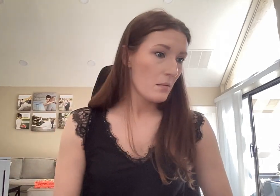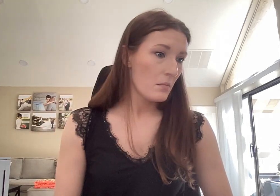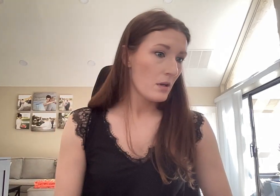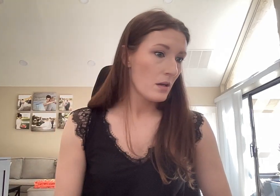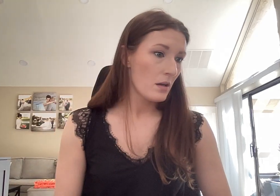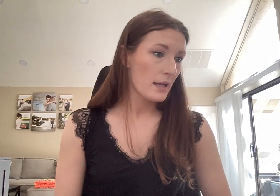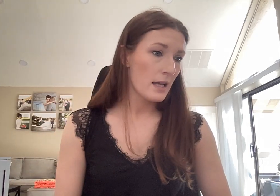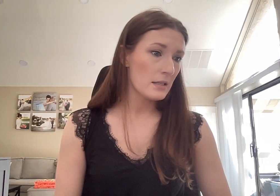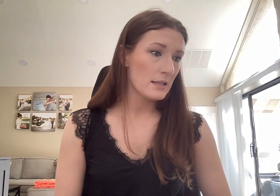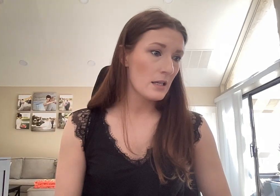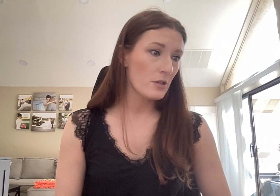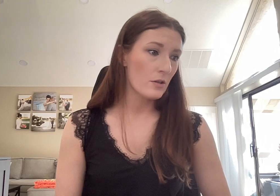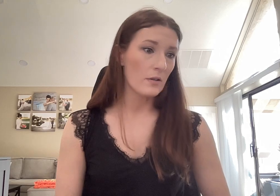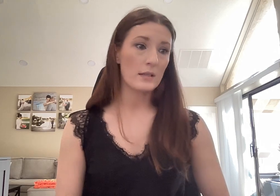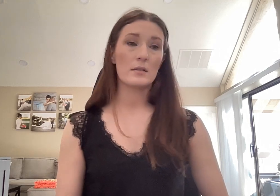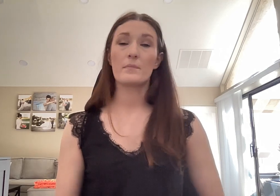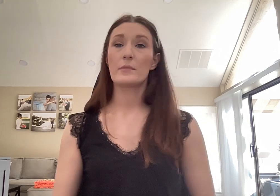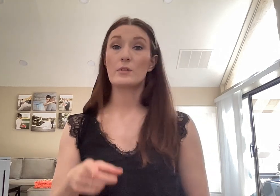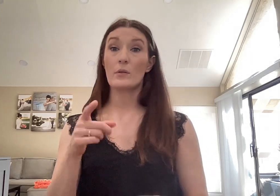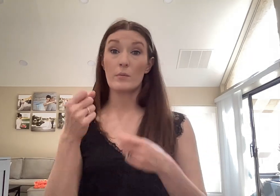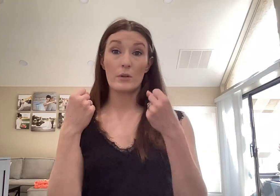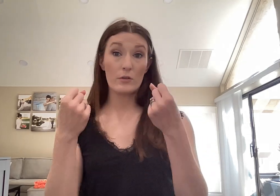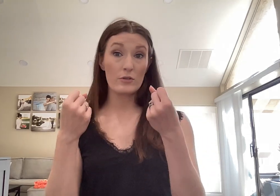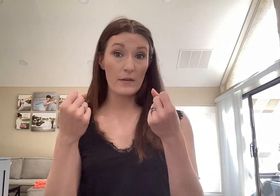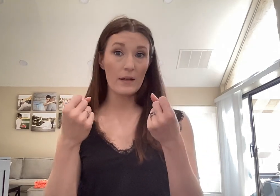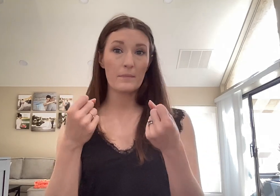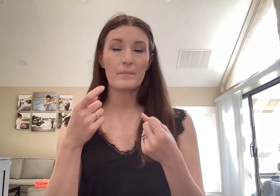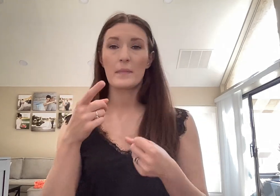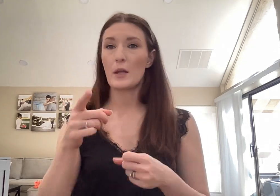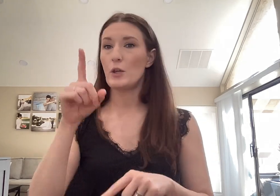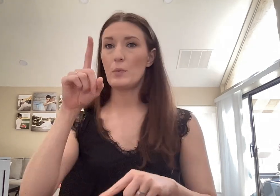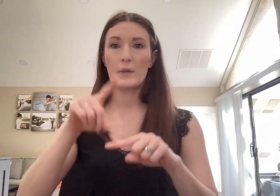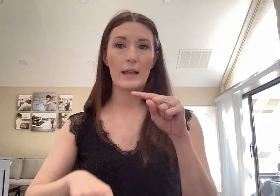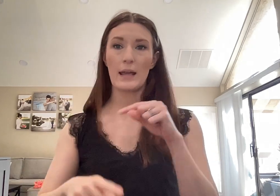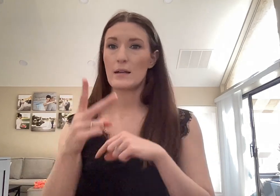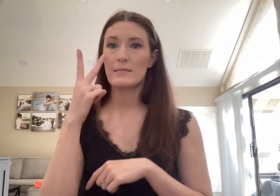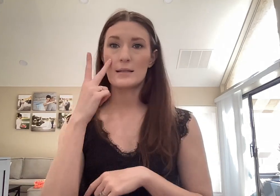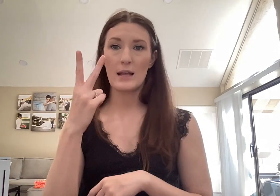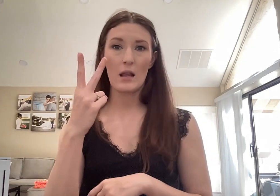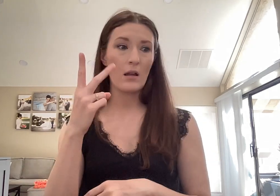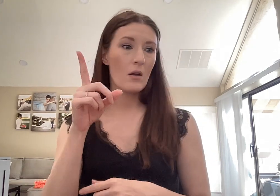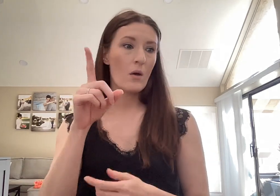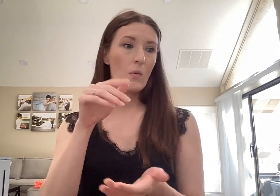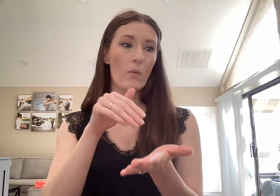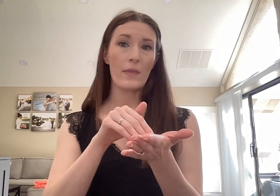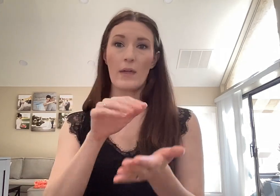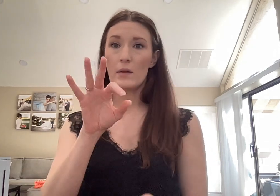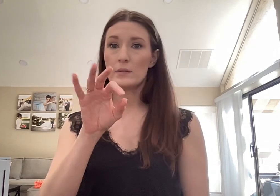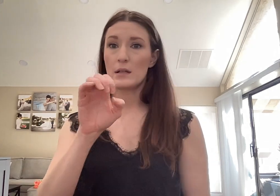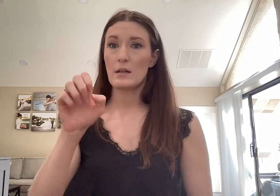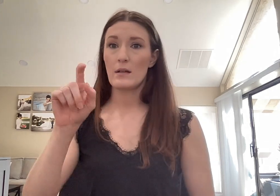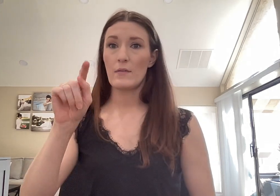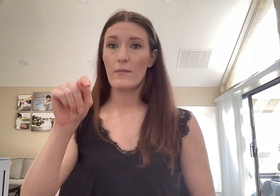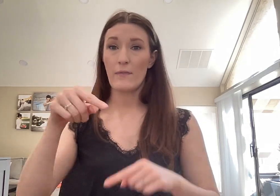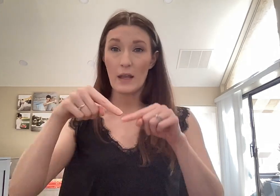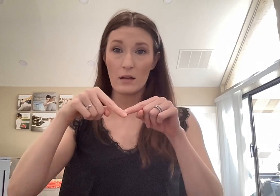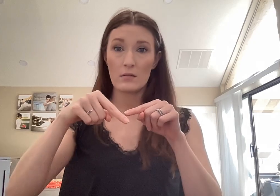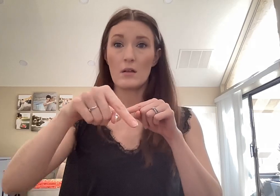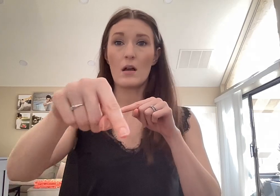up. Can't see turn lights. So when you're driving, you can't see 1,000 feet